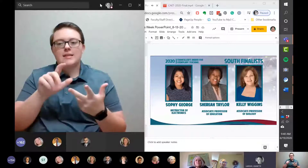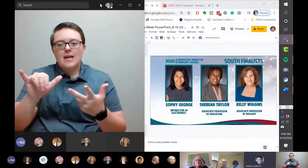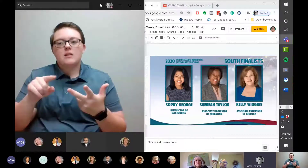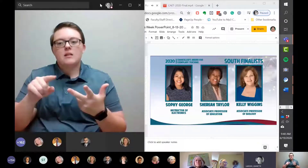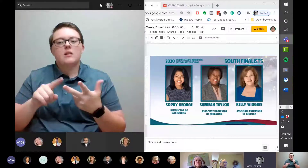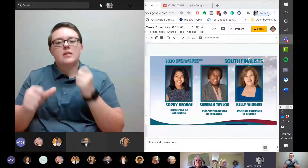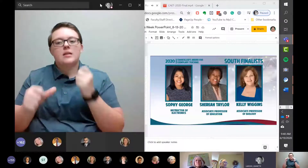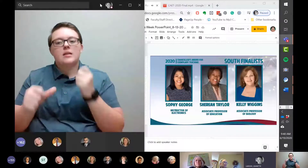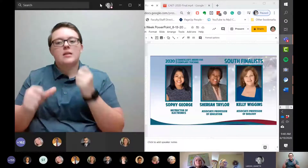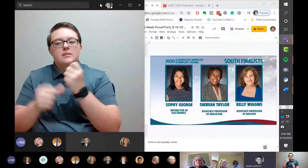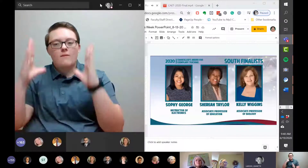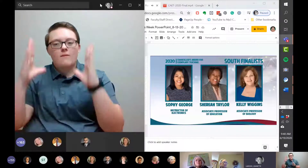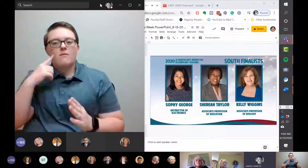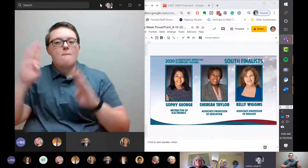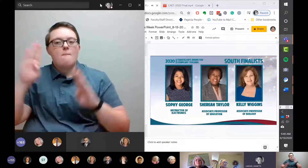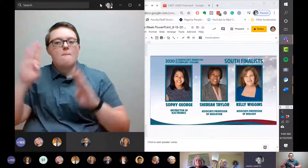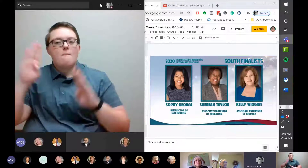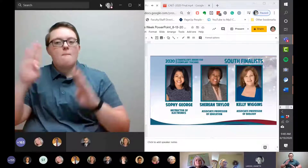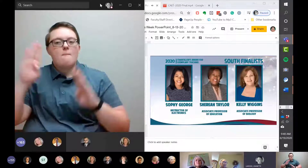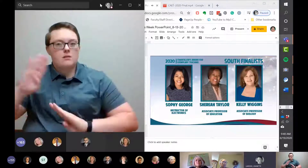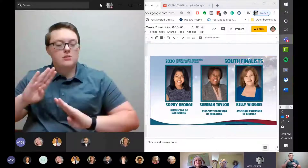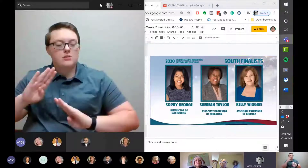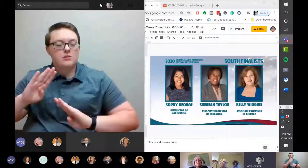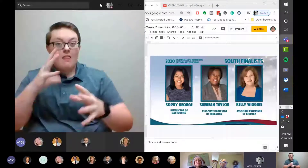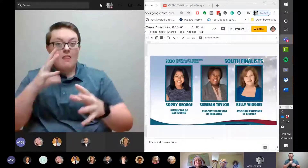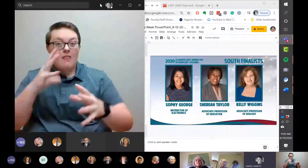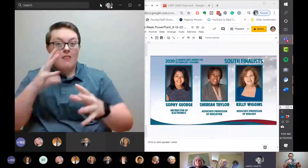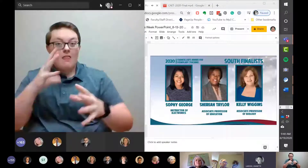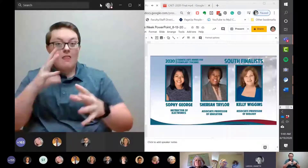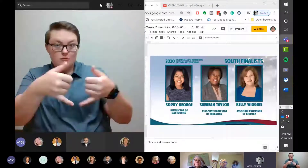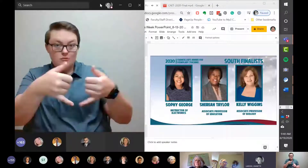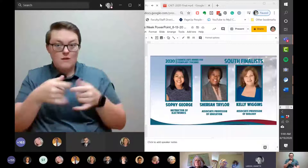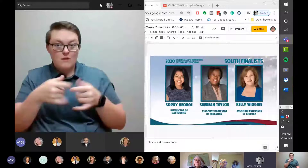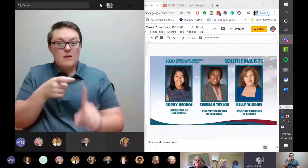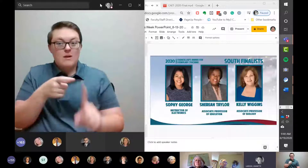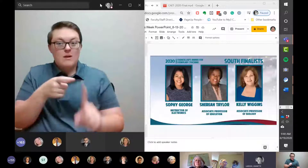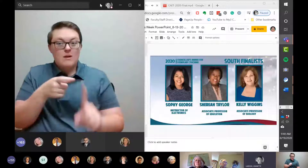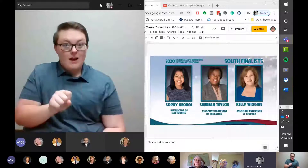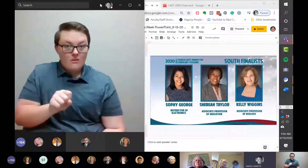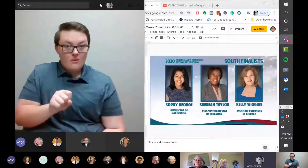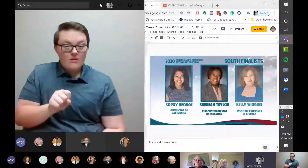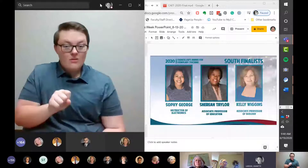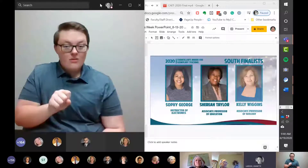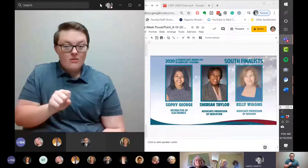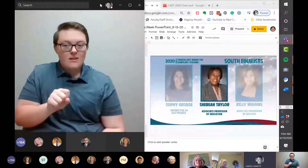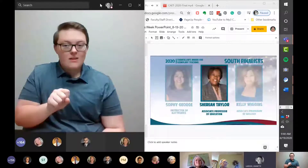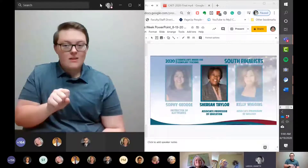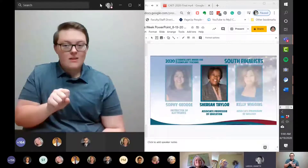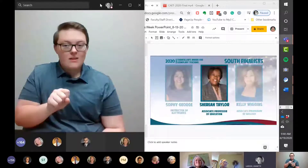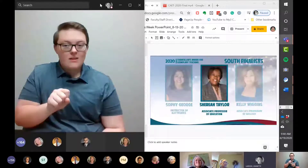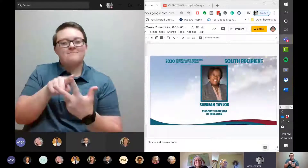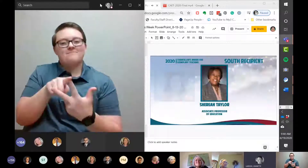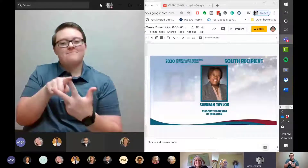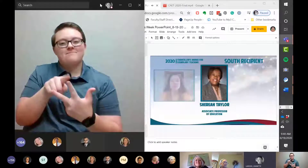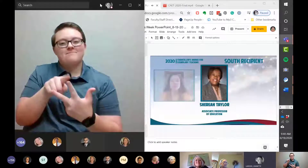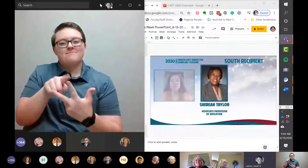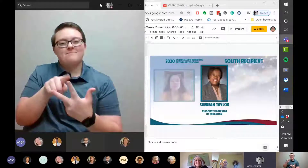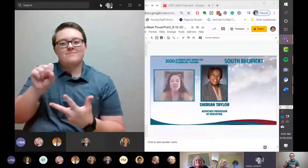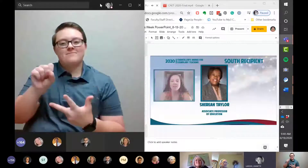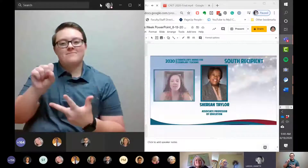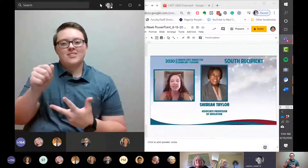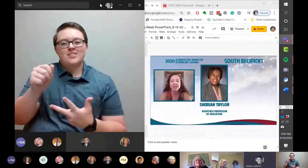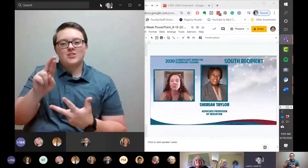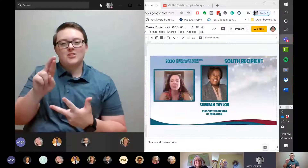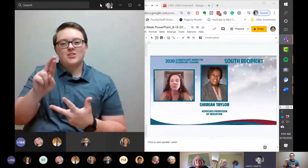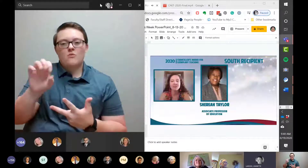2020 recipient of the Chancellor's Award for Exemplary Teaching from South Campus is Dr. Sharia Taylor. Sharia